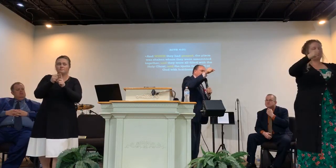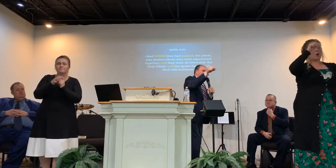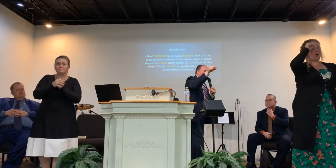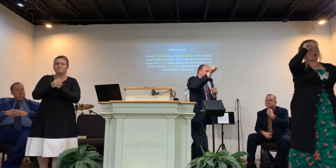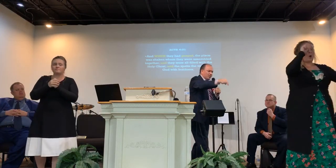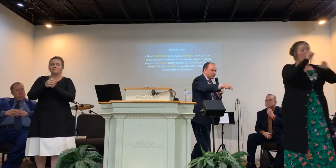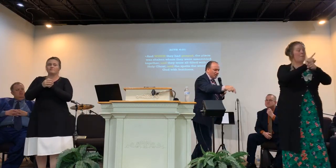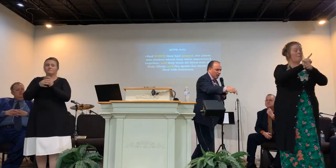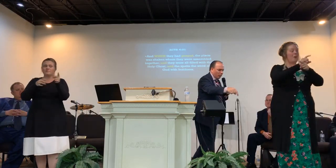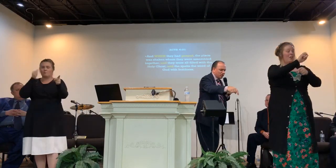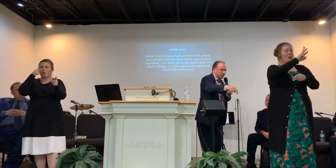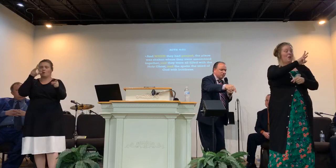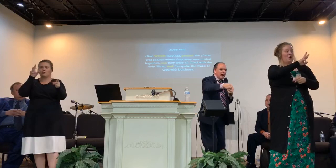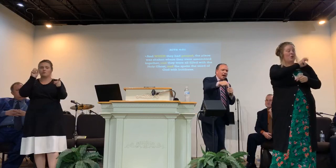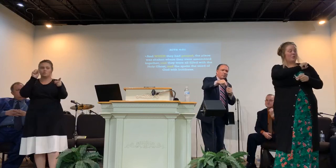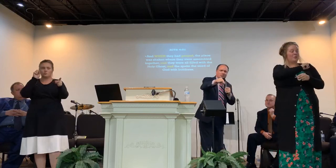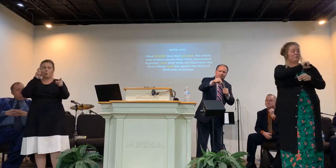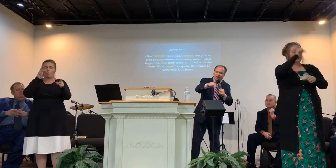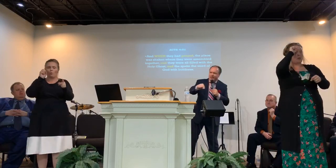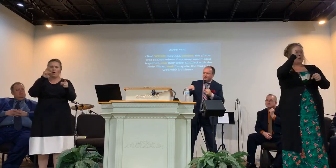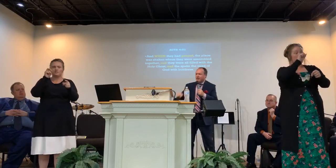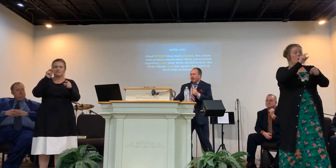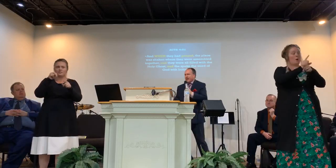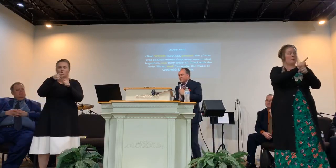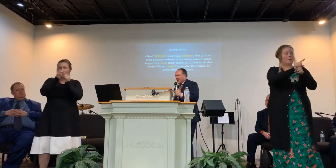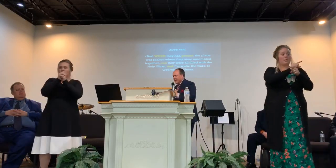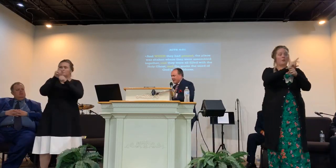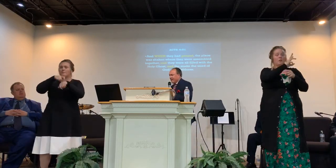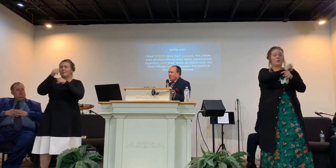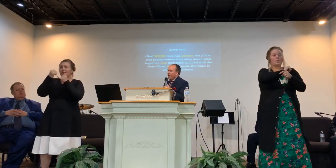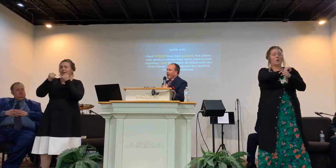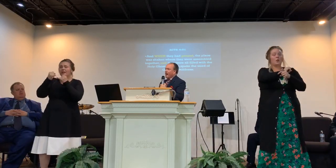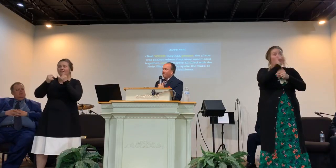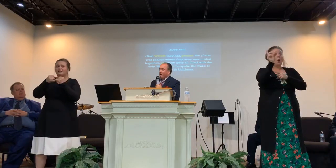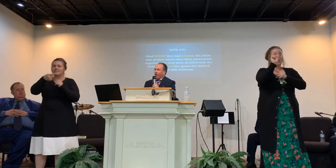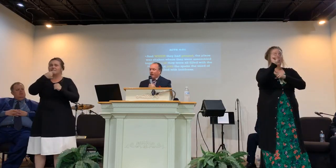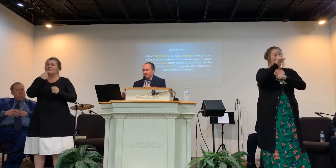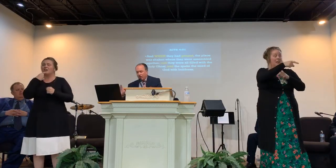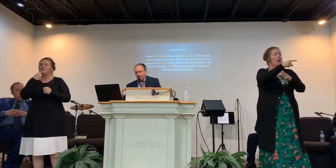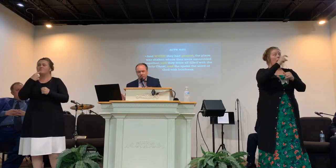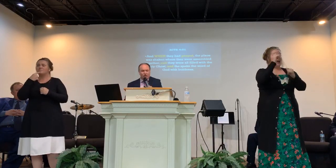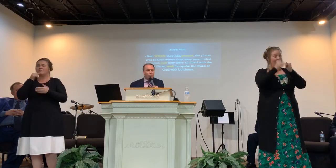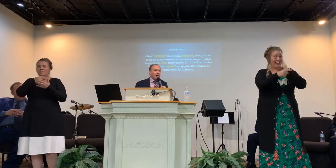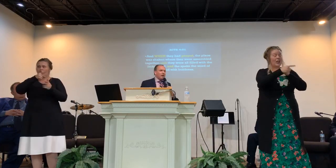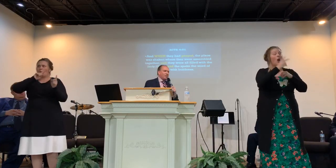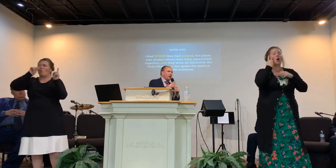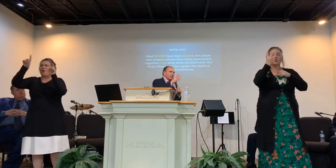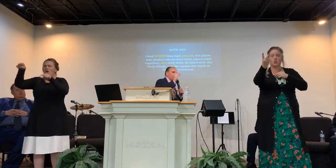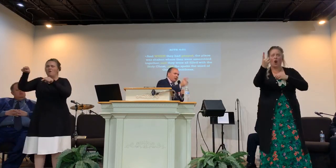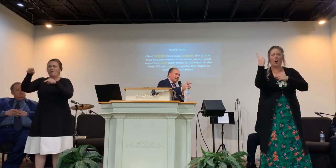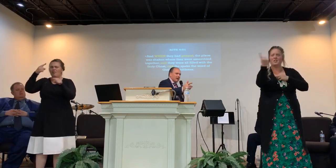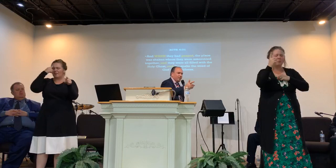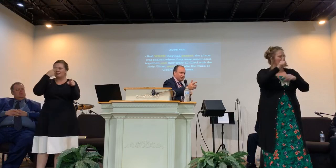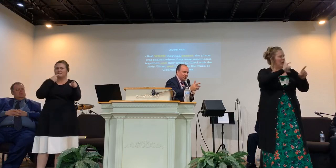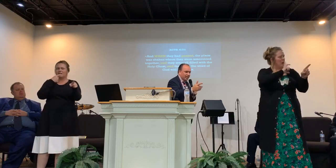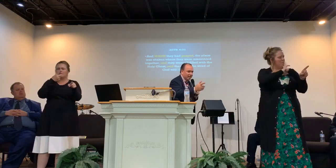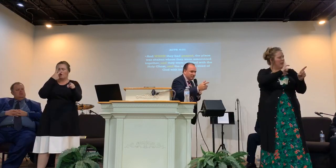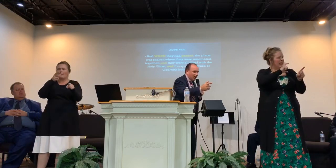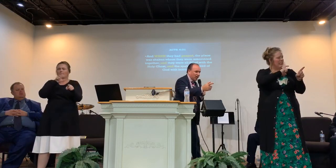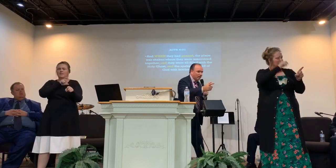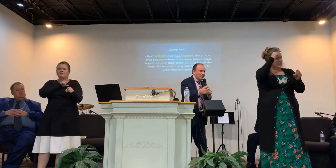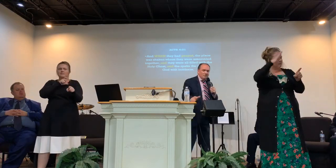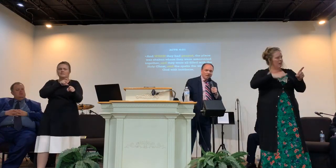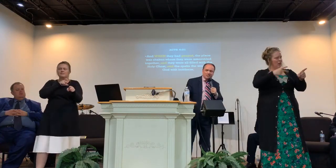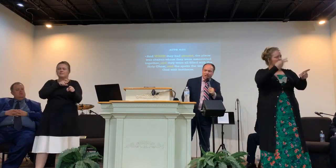during this worship time at the end. He said that he went out or he saw someone, I think it was a police officer that